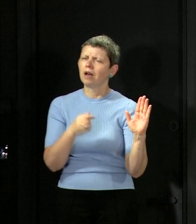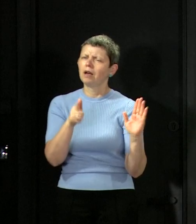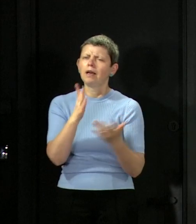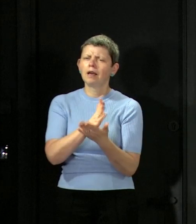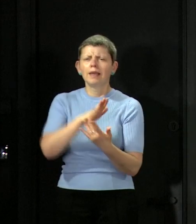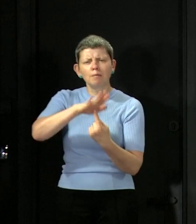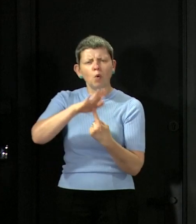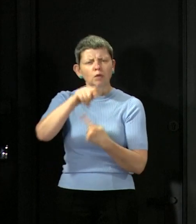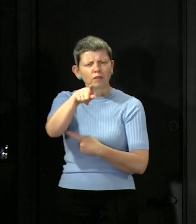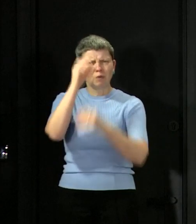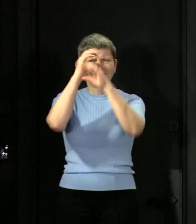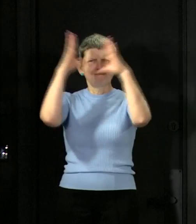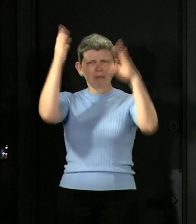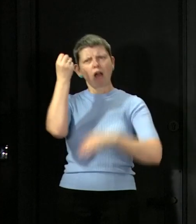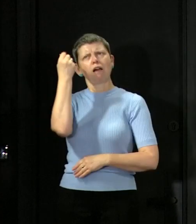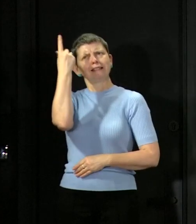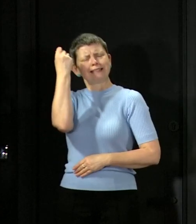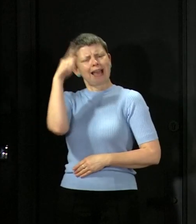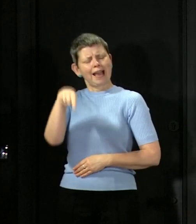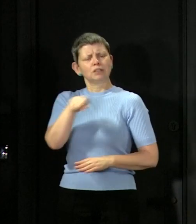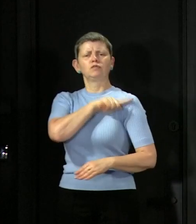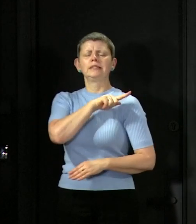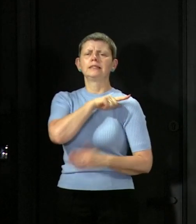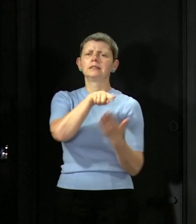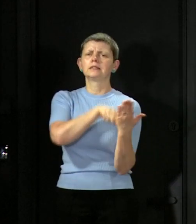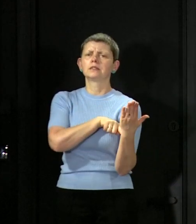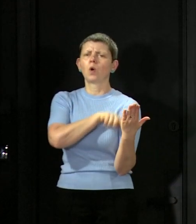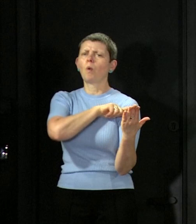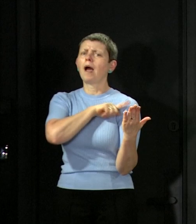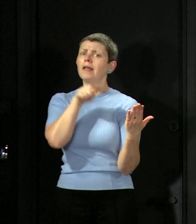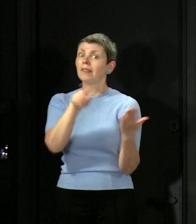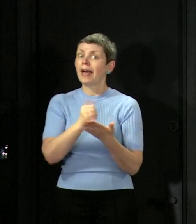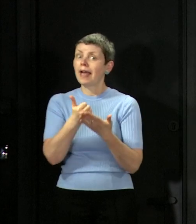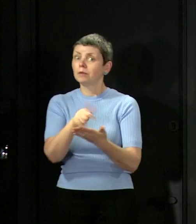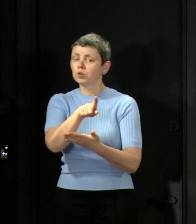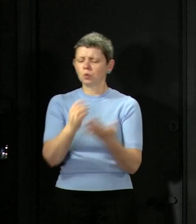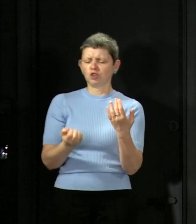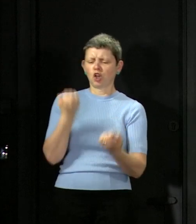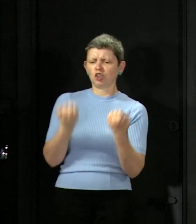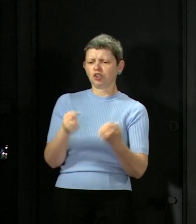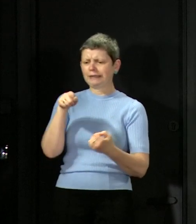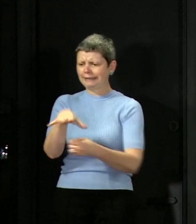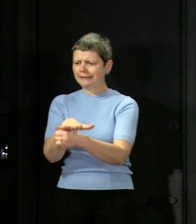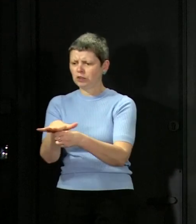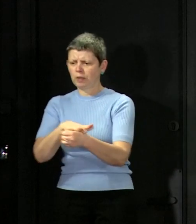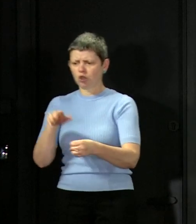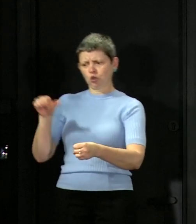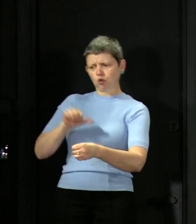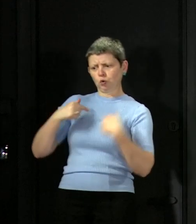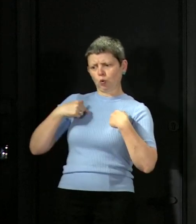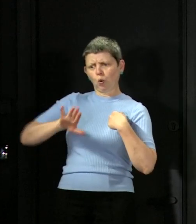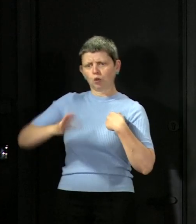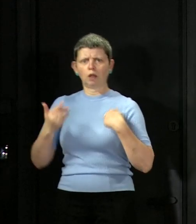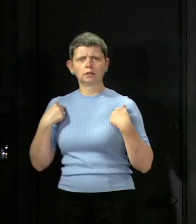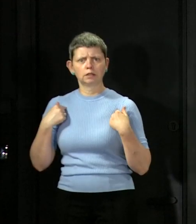the reasons because it then helps you apply judgment to different situations. And the reasons are this. We know that if you go